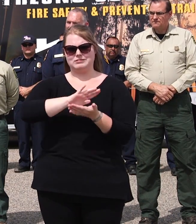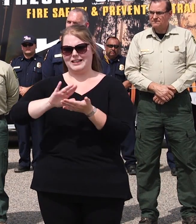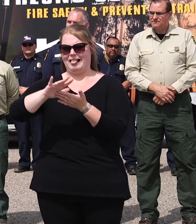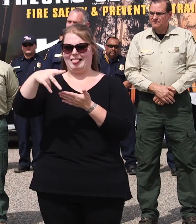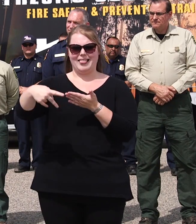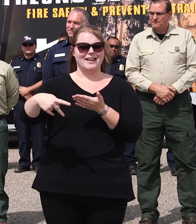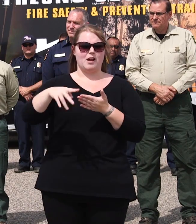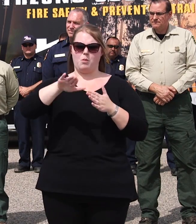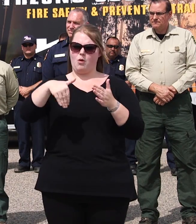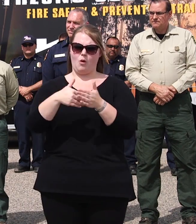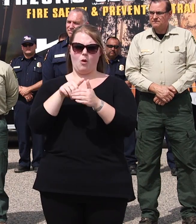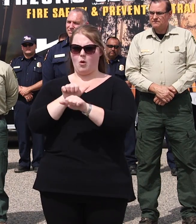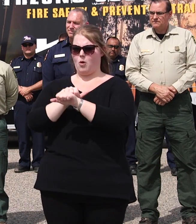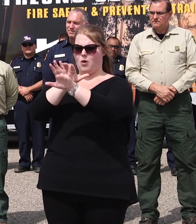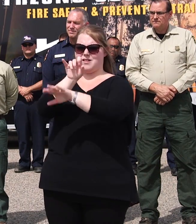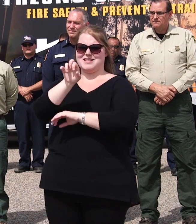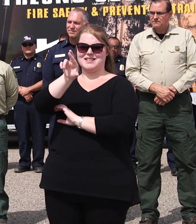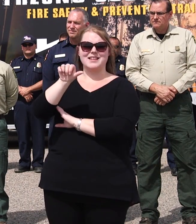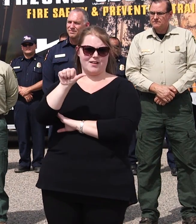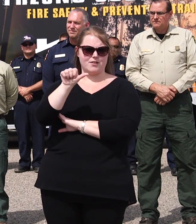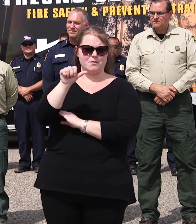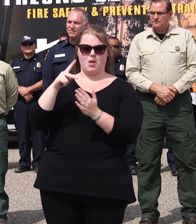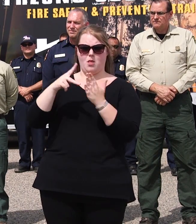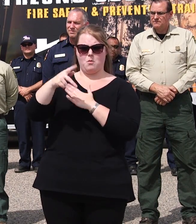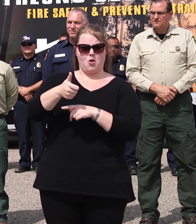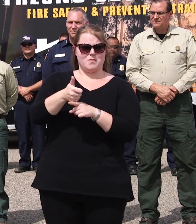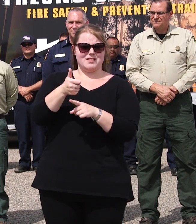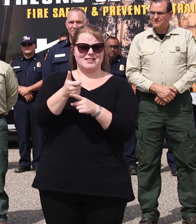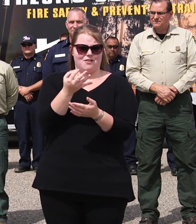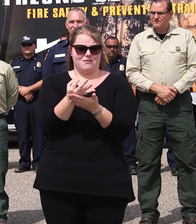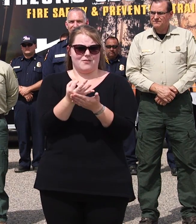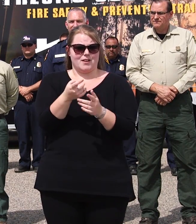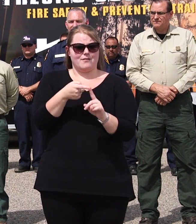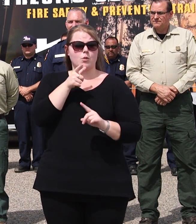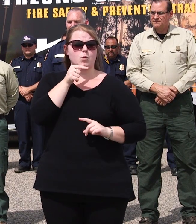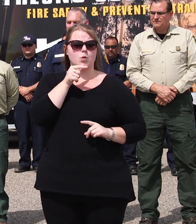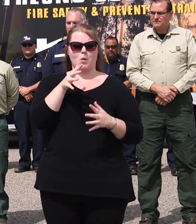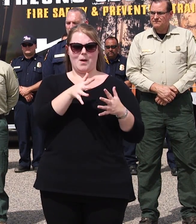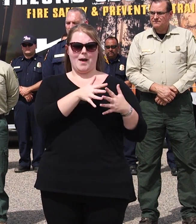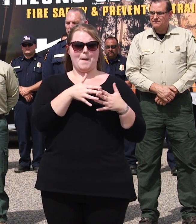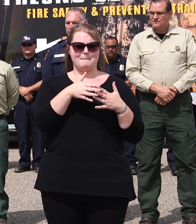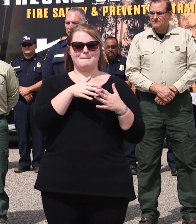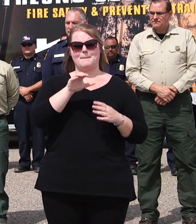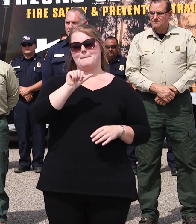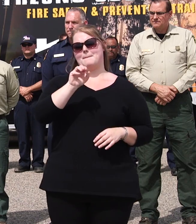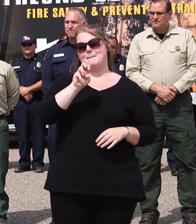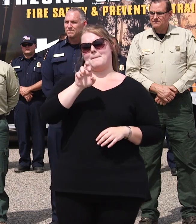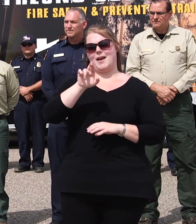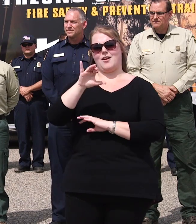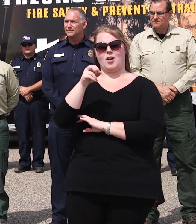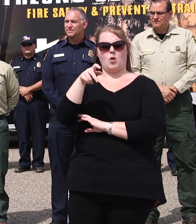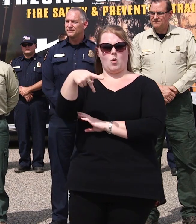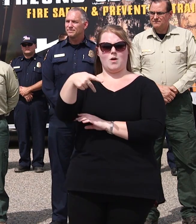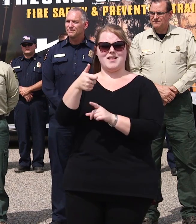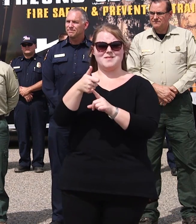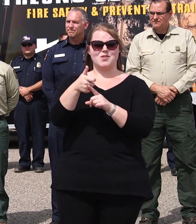and down the Sierras. This is a program funded by AmeriCorps. CCC Corps members treated over 440 acres